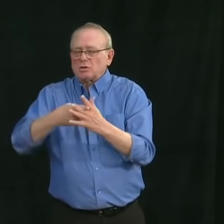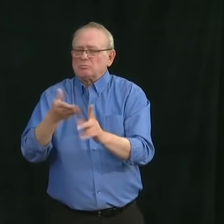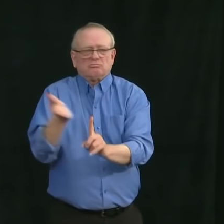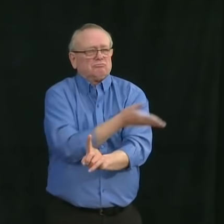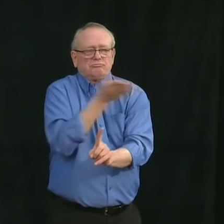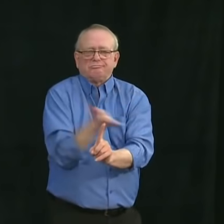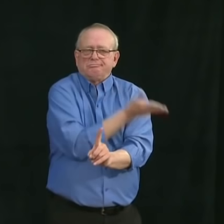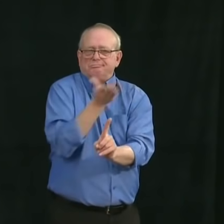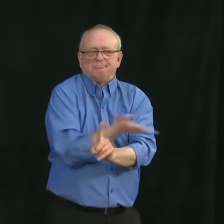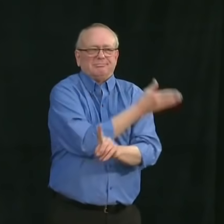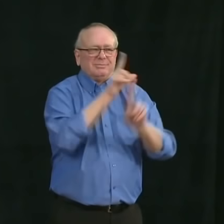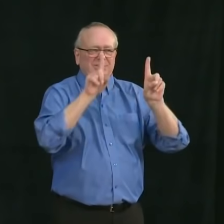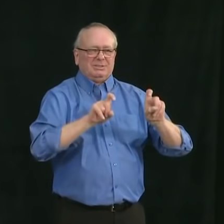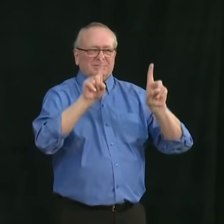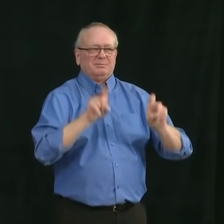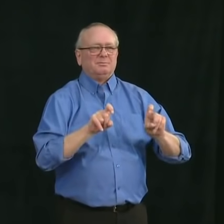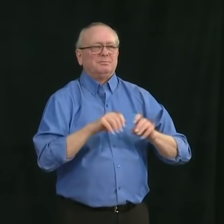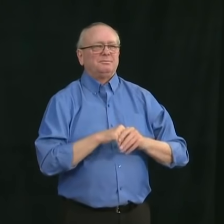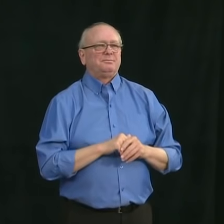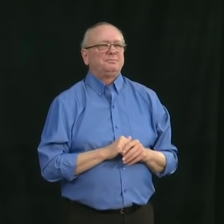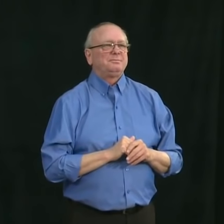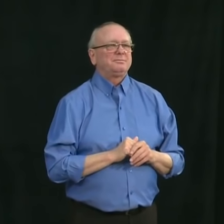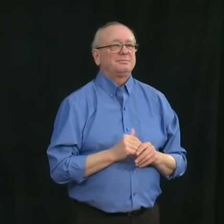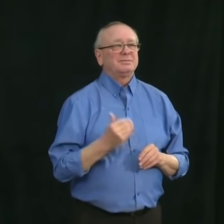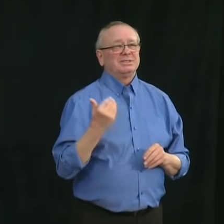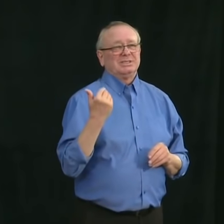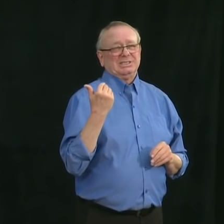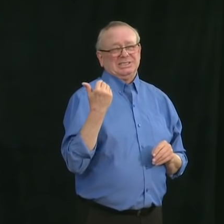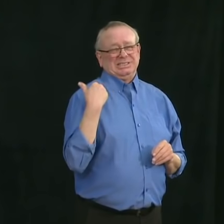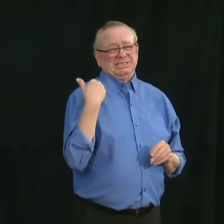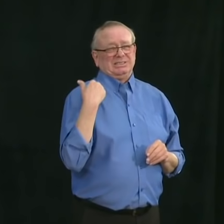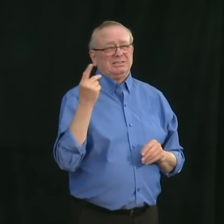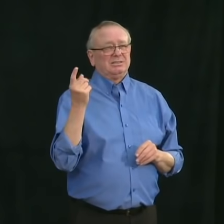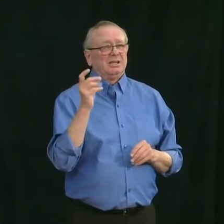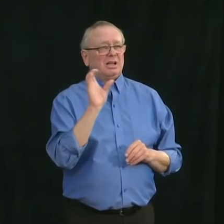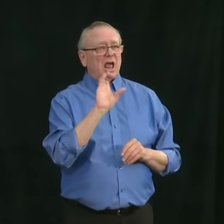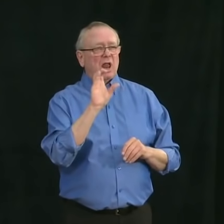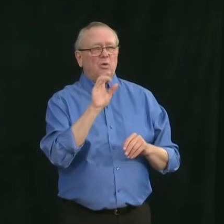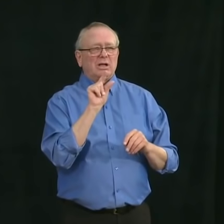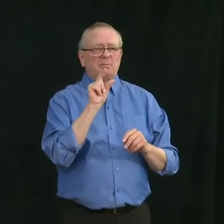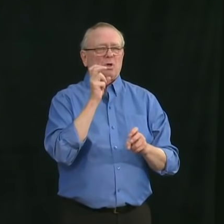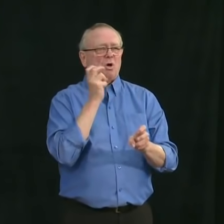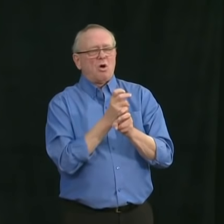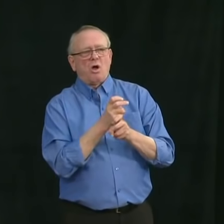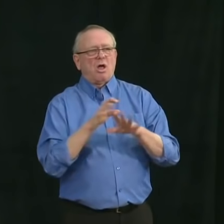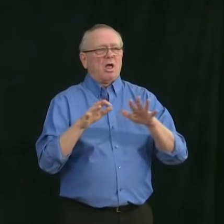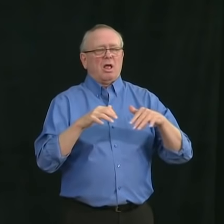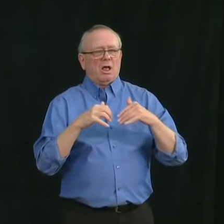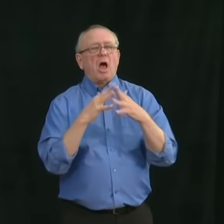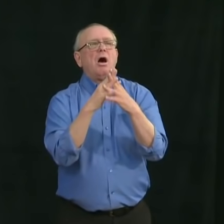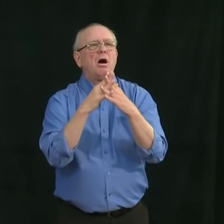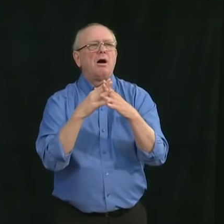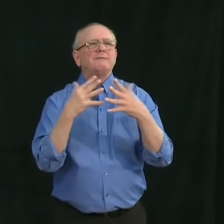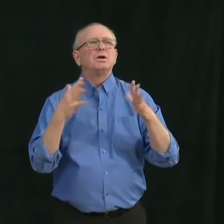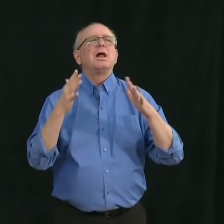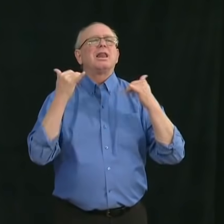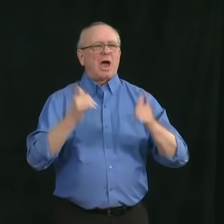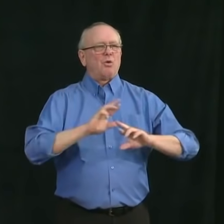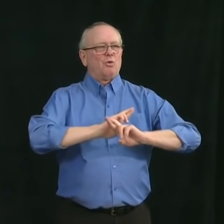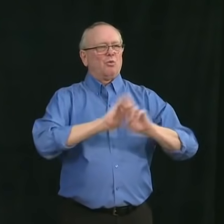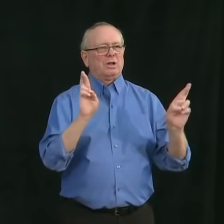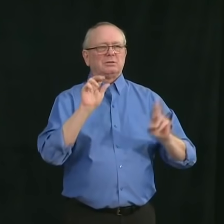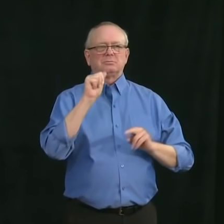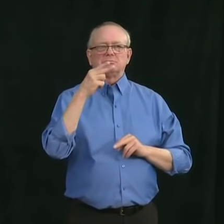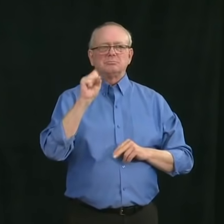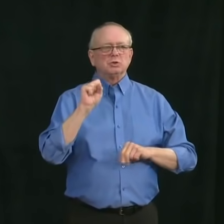up and running in some Calgary facilities, given the volume of outbreaks that are being experienced. But Alberta Health Services has worked